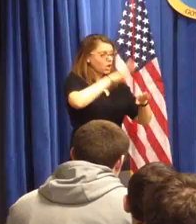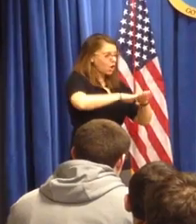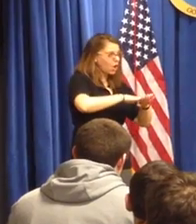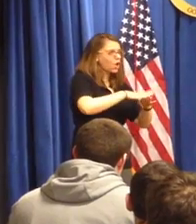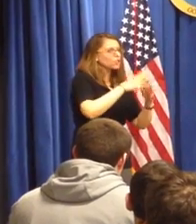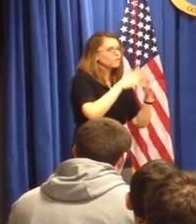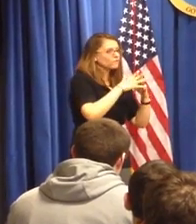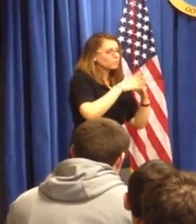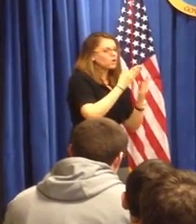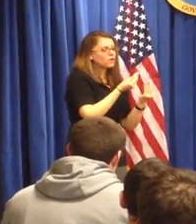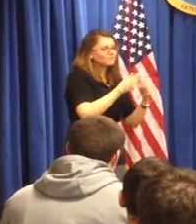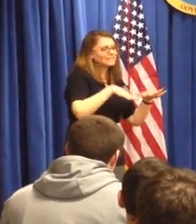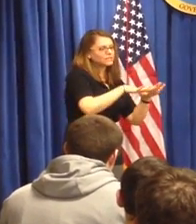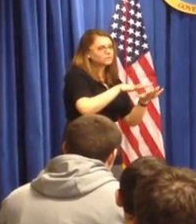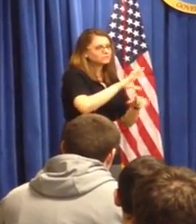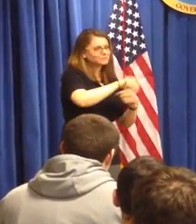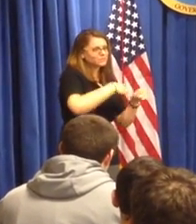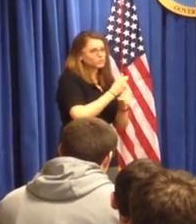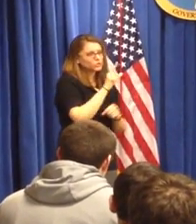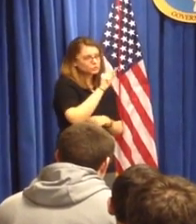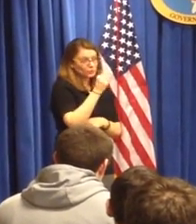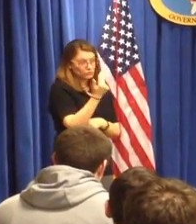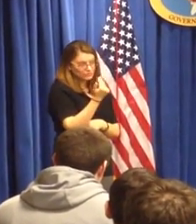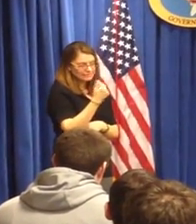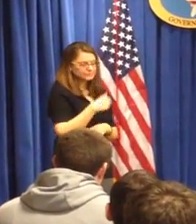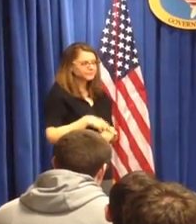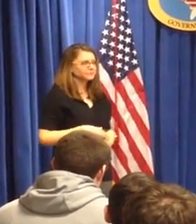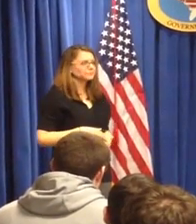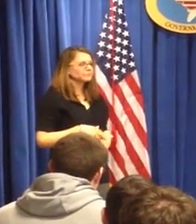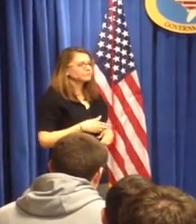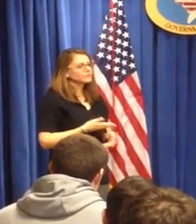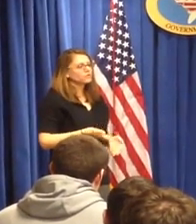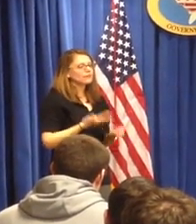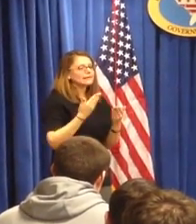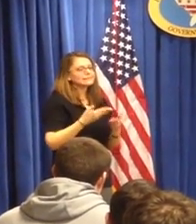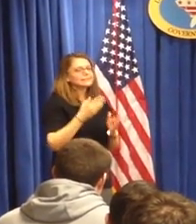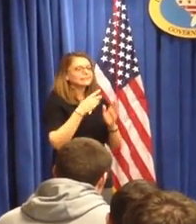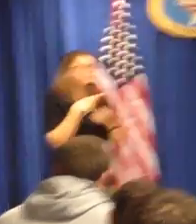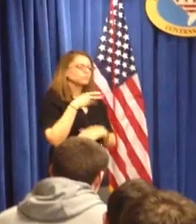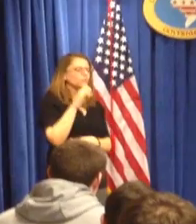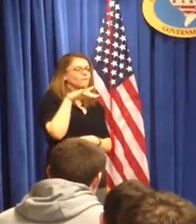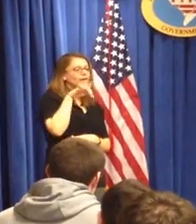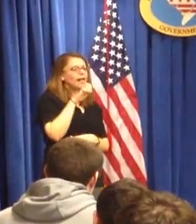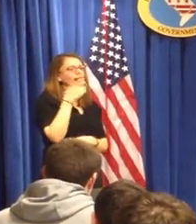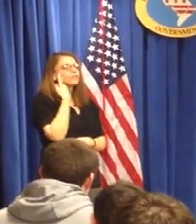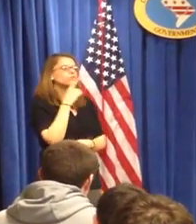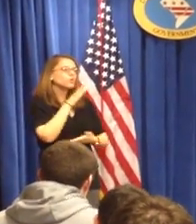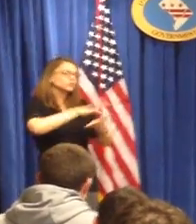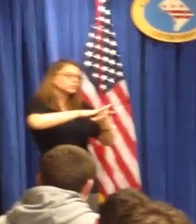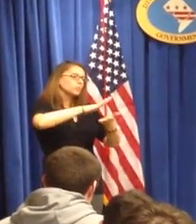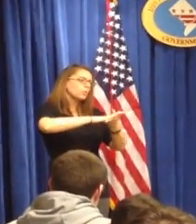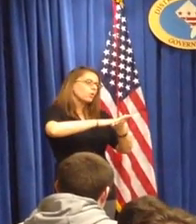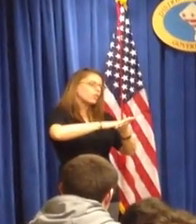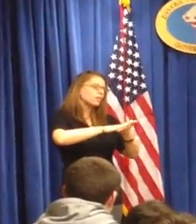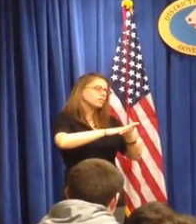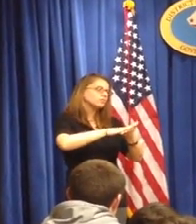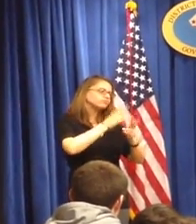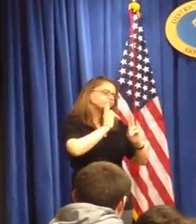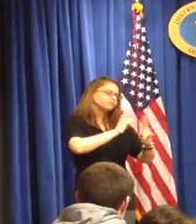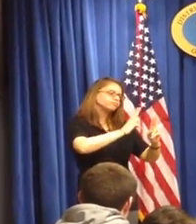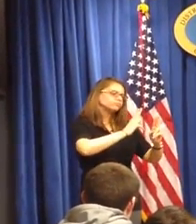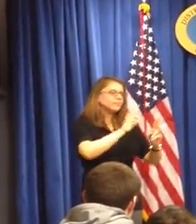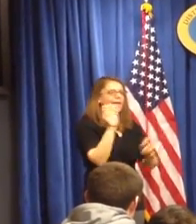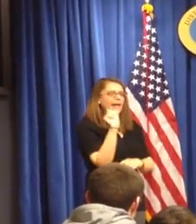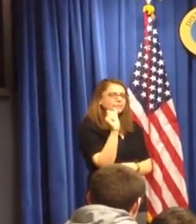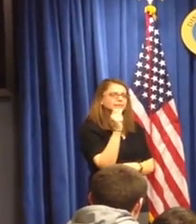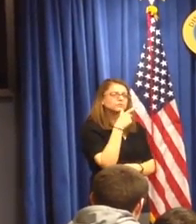football field in 2013, raising the profiles of the school of athletes